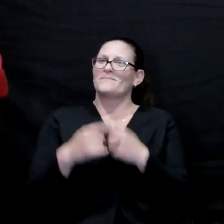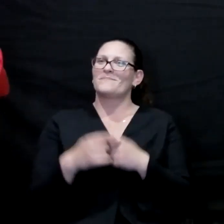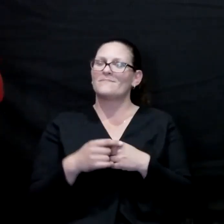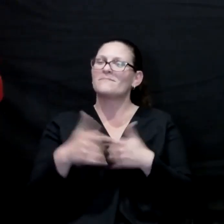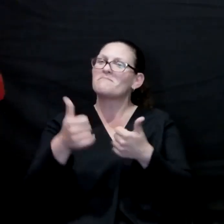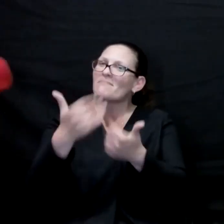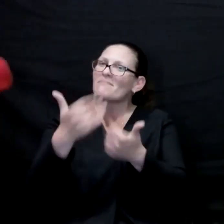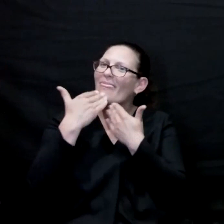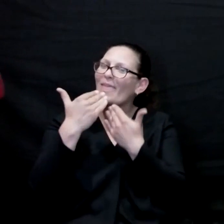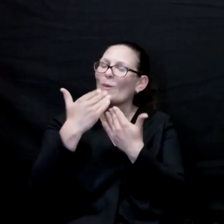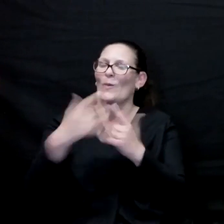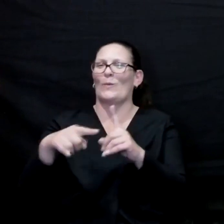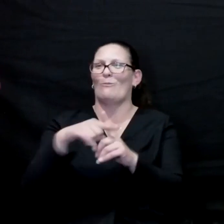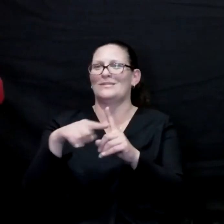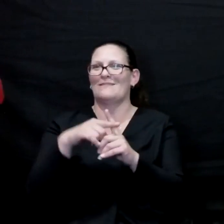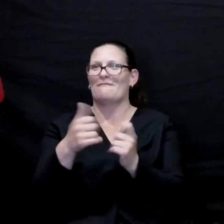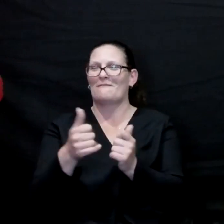you, Leanne.